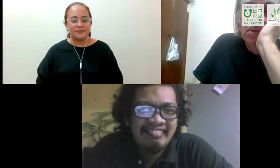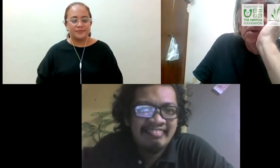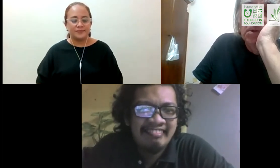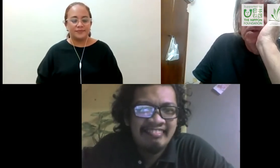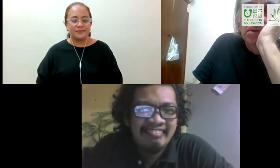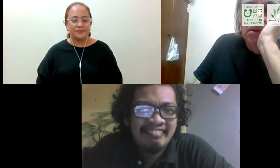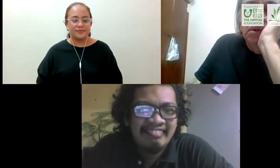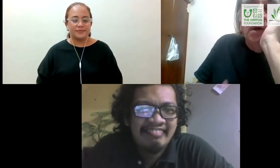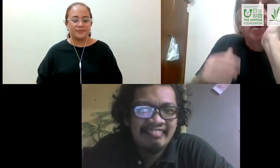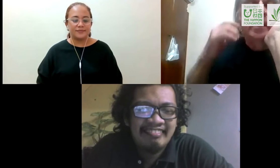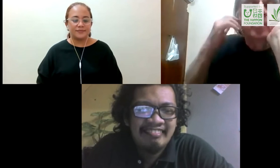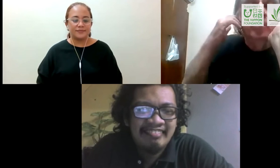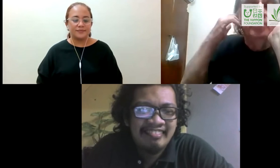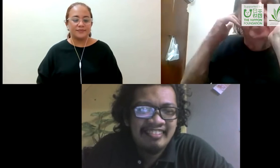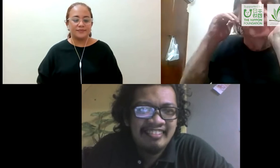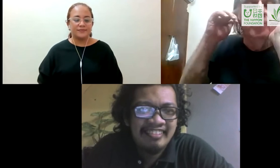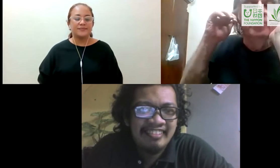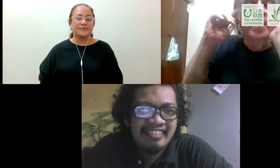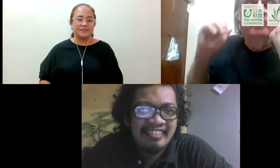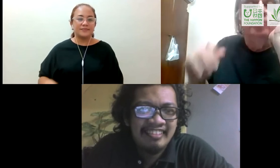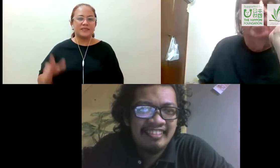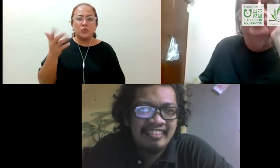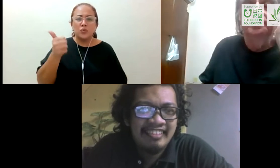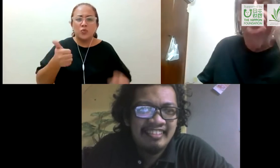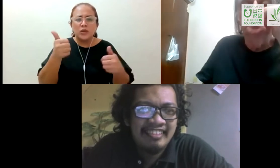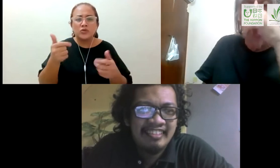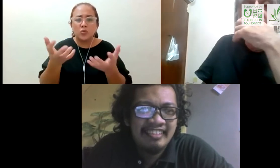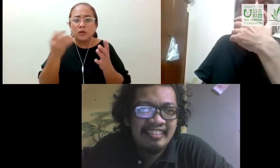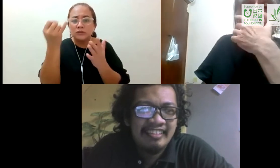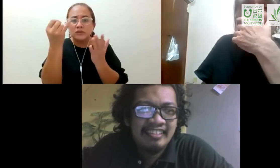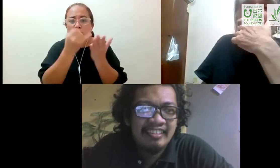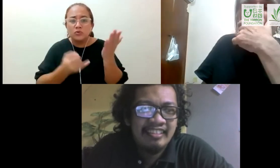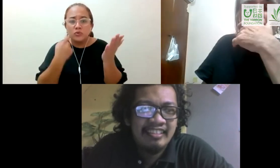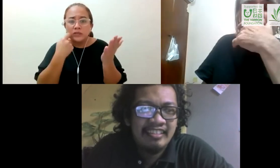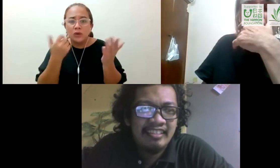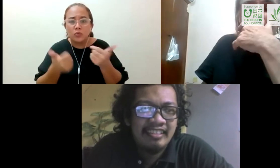pretty common. Okay, but which way do you have it drawn now?